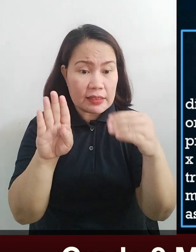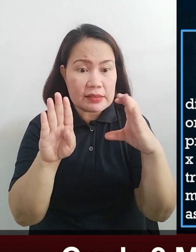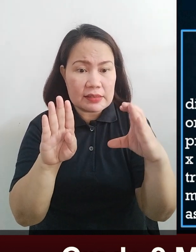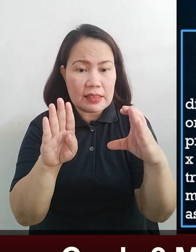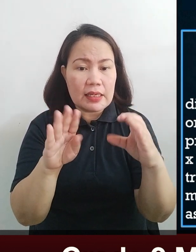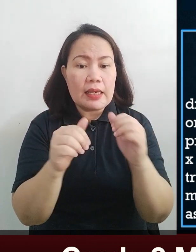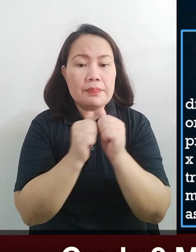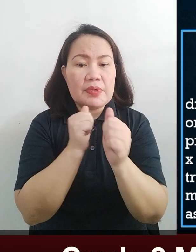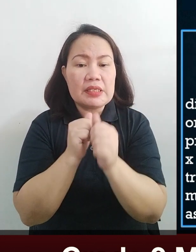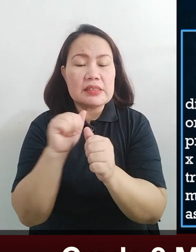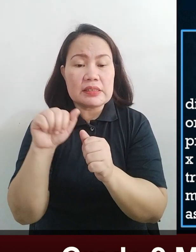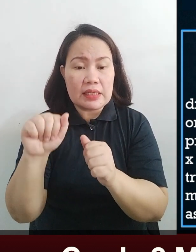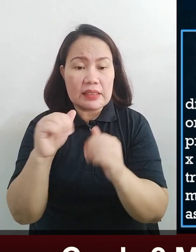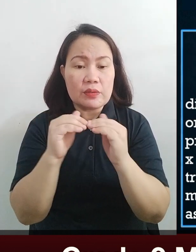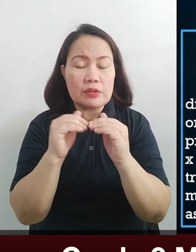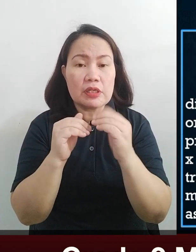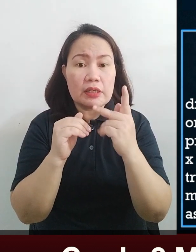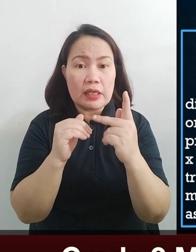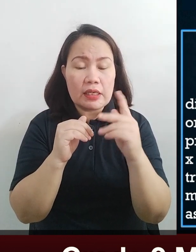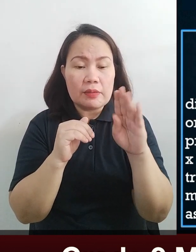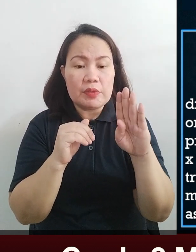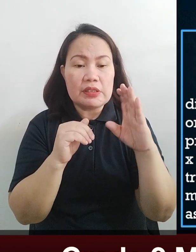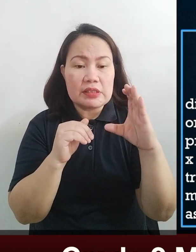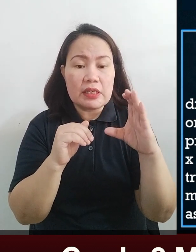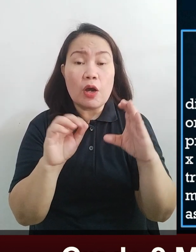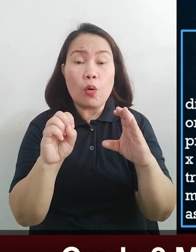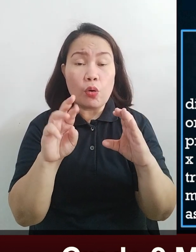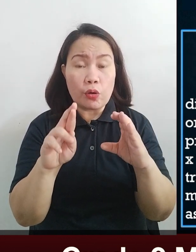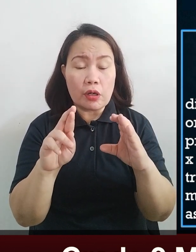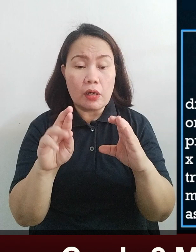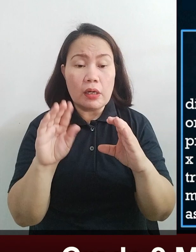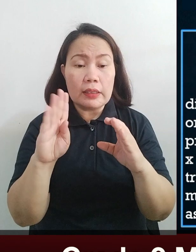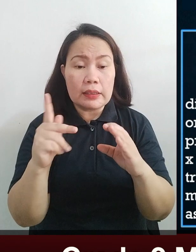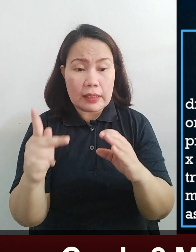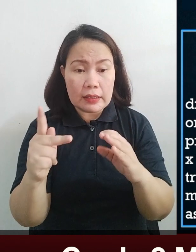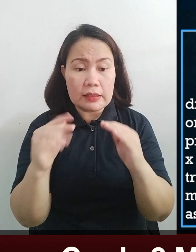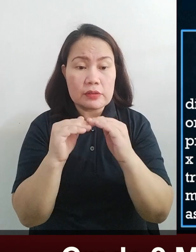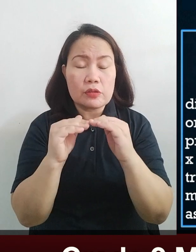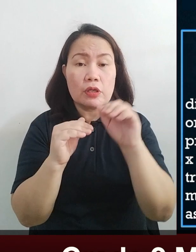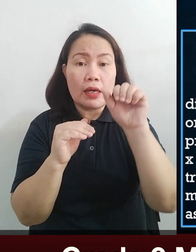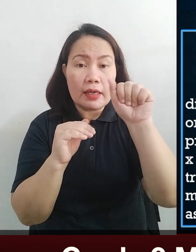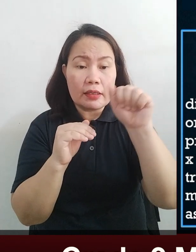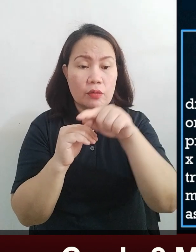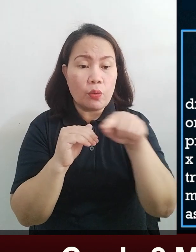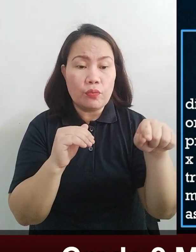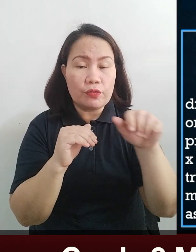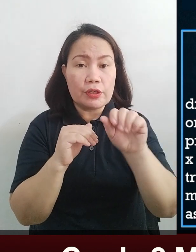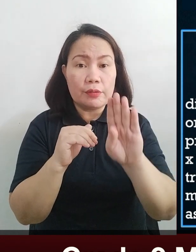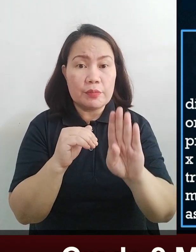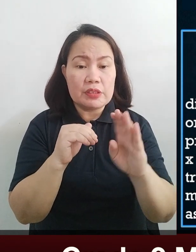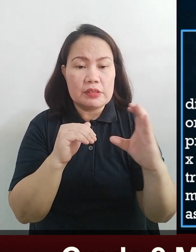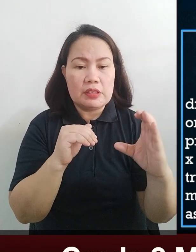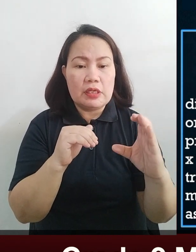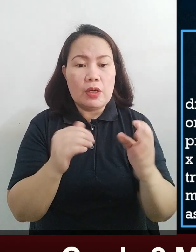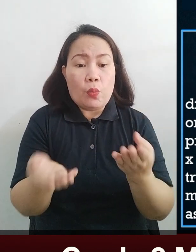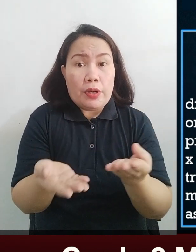A over BC, where K is the constant of variation. So